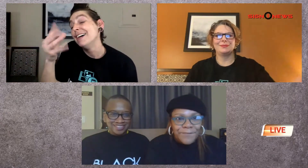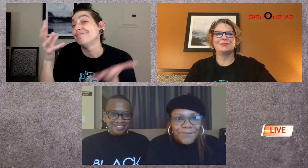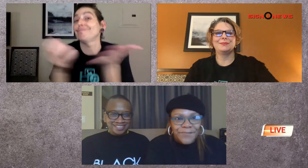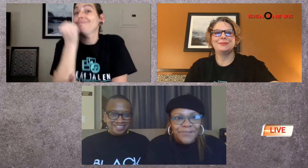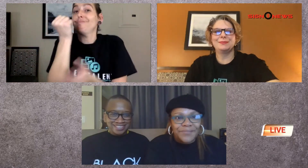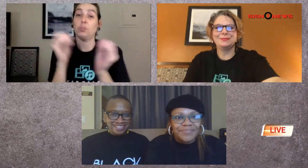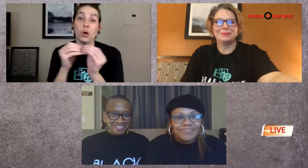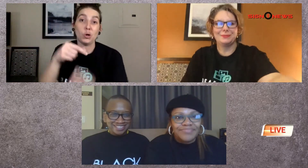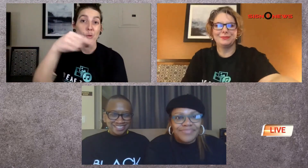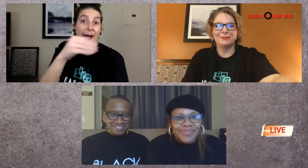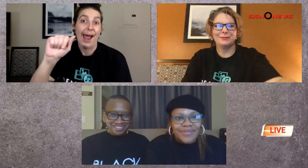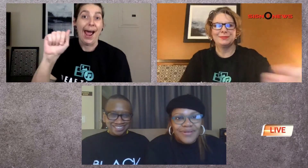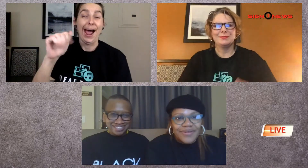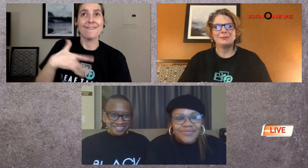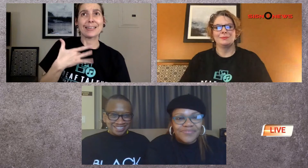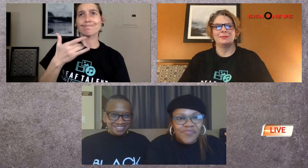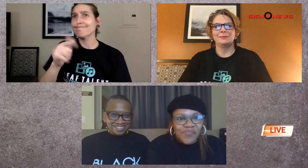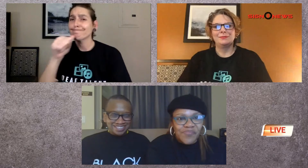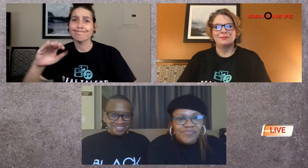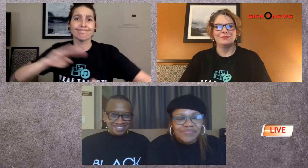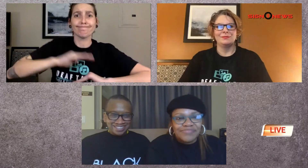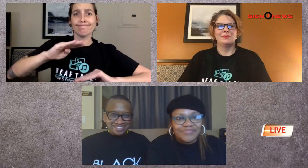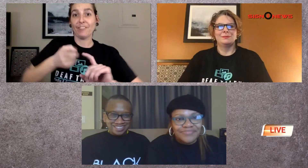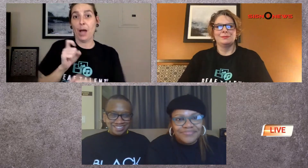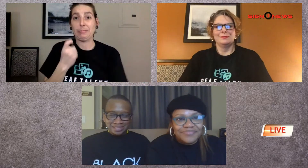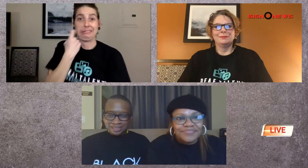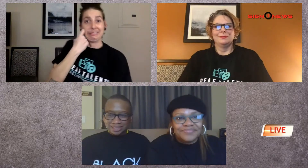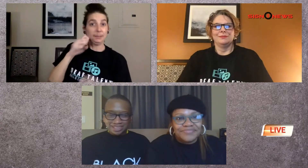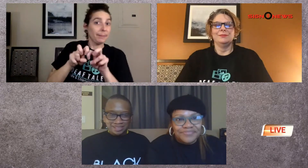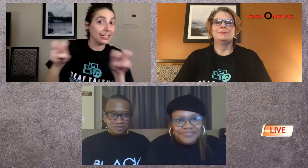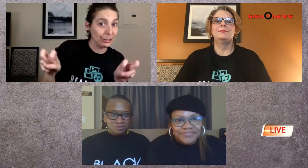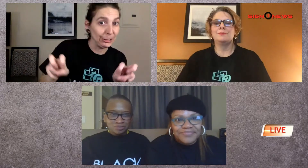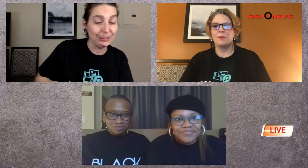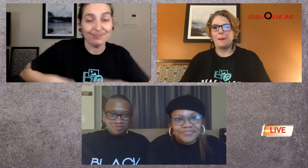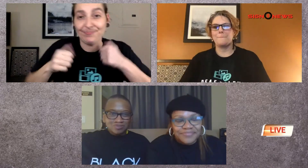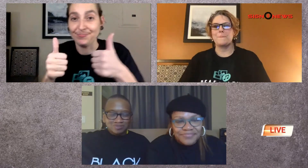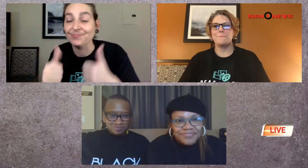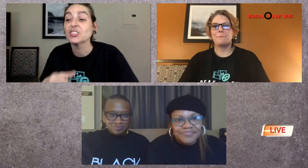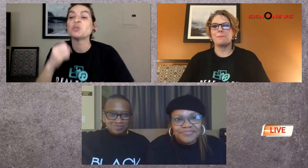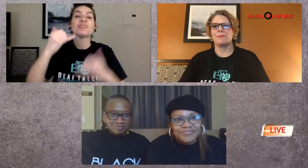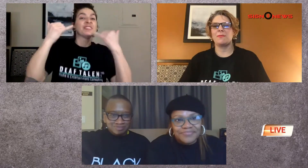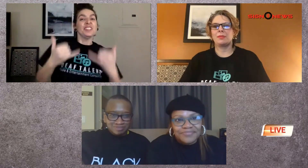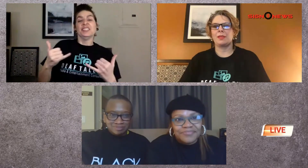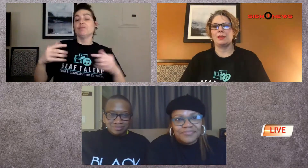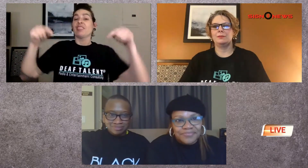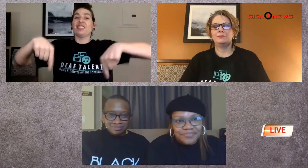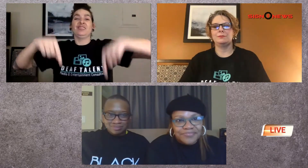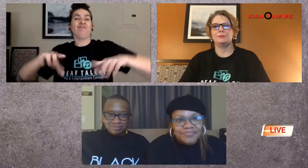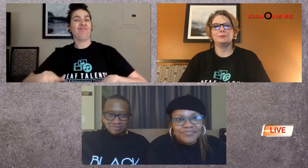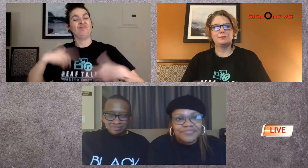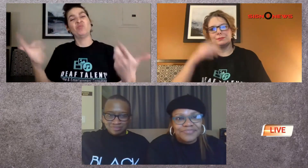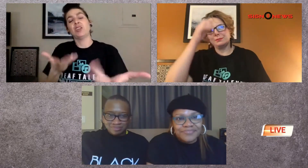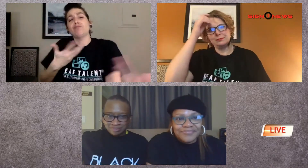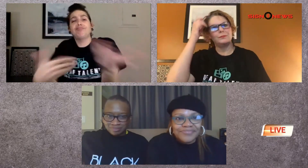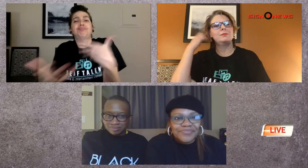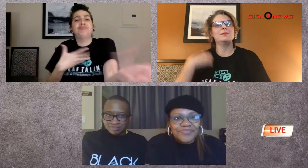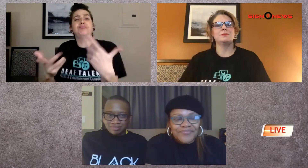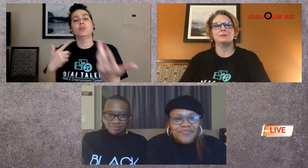other. And we can have a little more Q&A from our recent panelists.